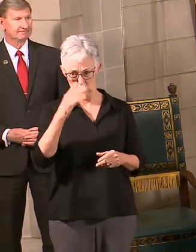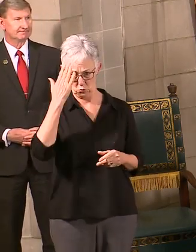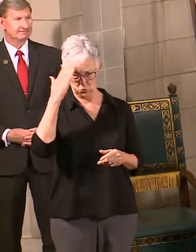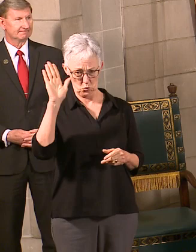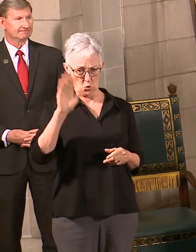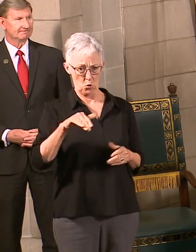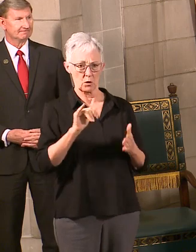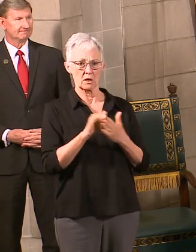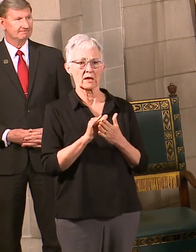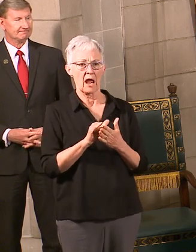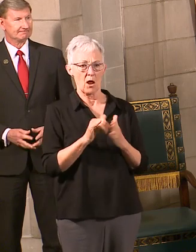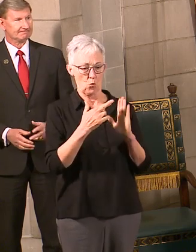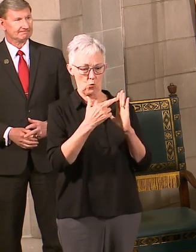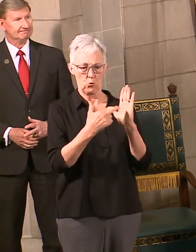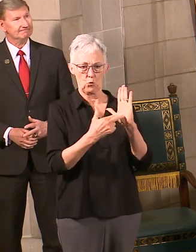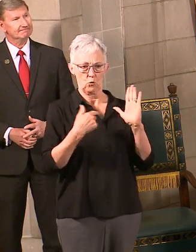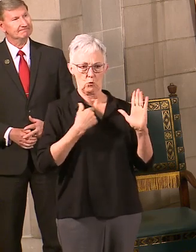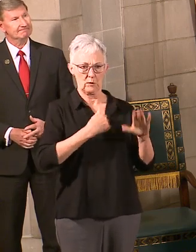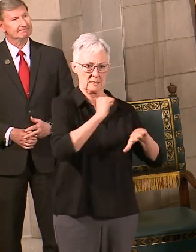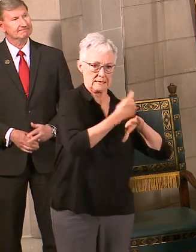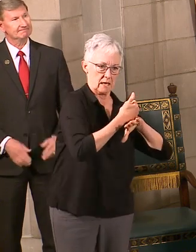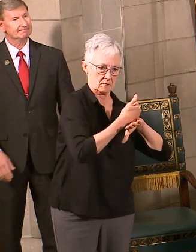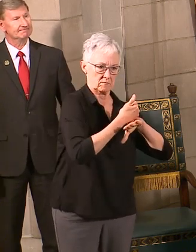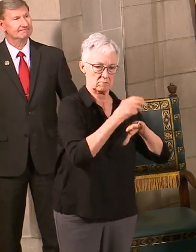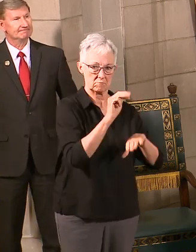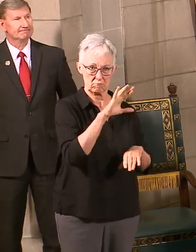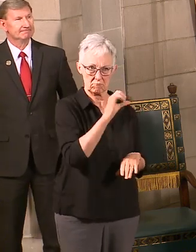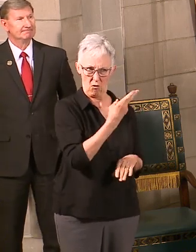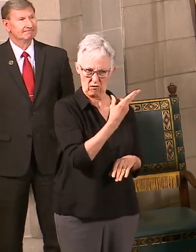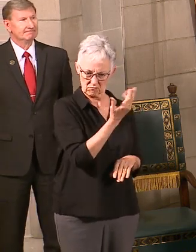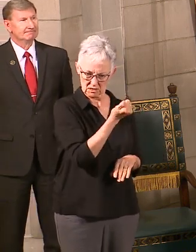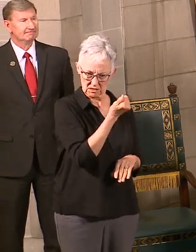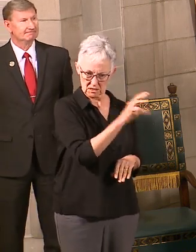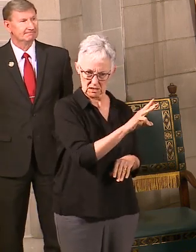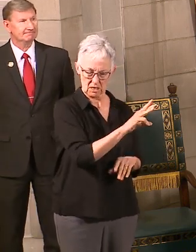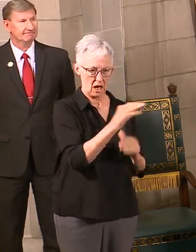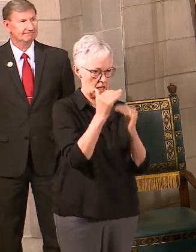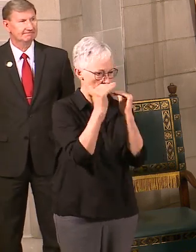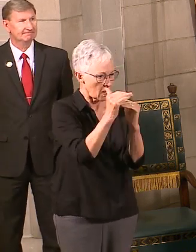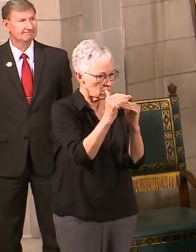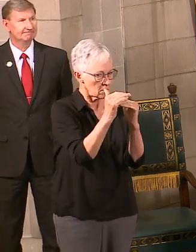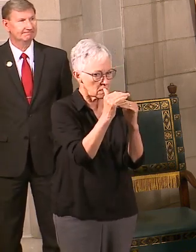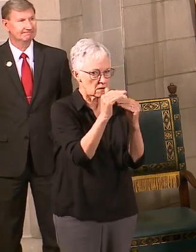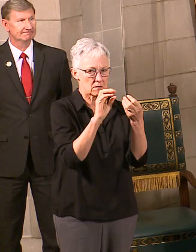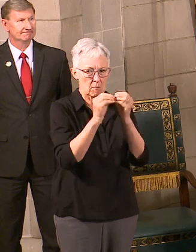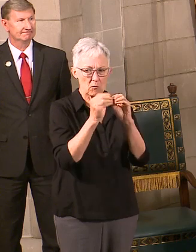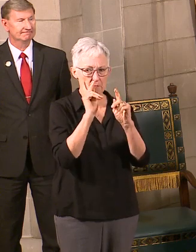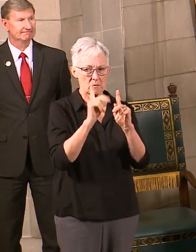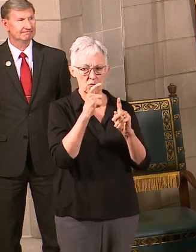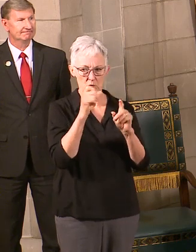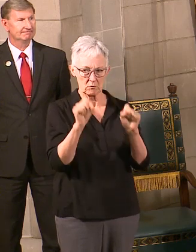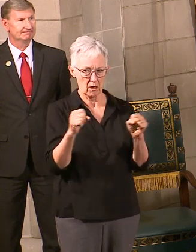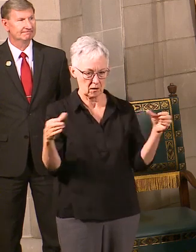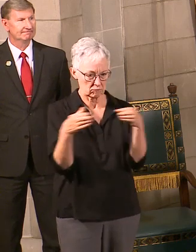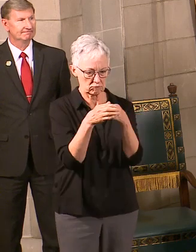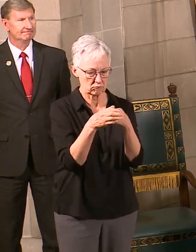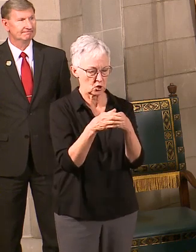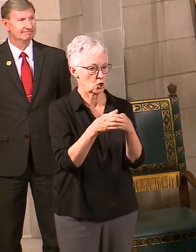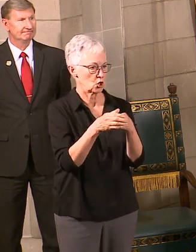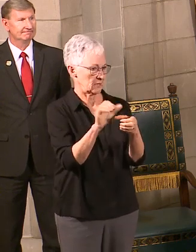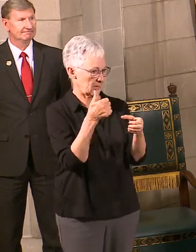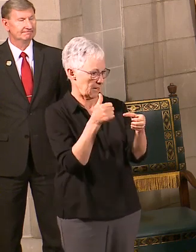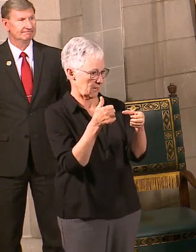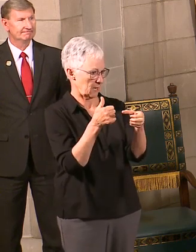place on March 16th, so almost a month ago now, had a big impact on a lot of organizations. One of